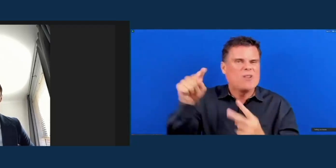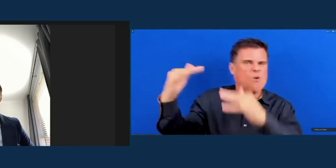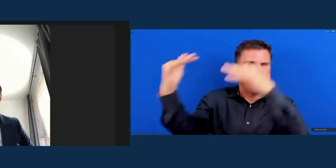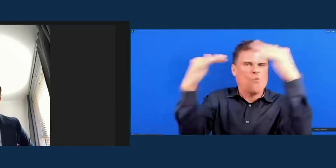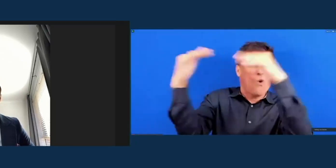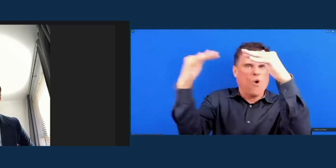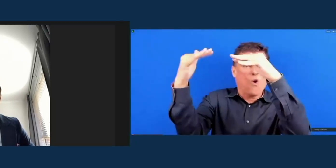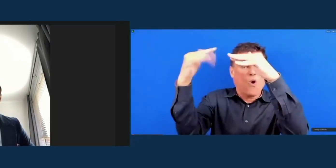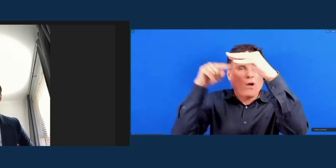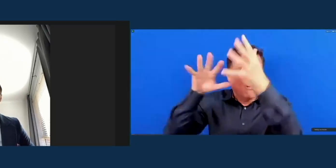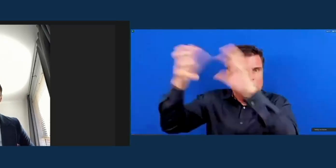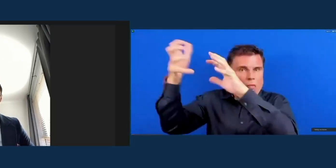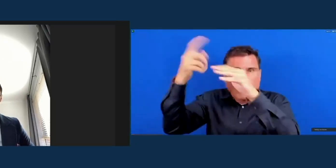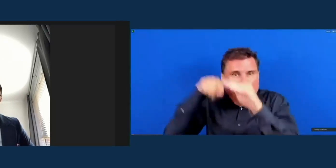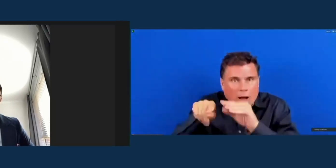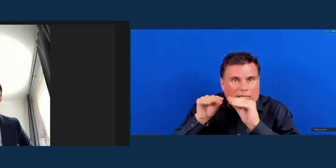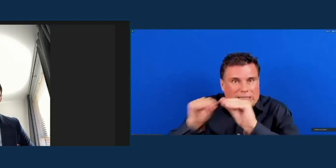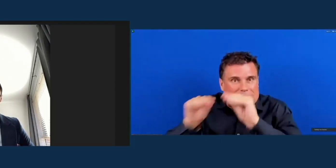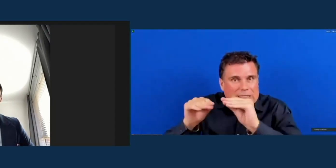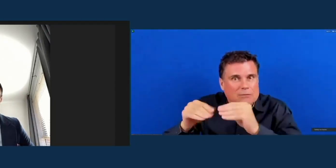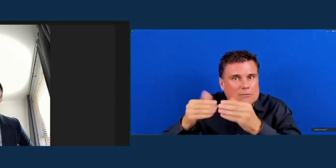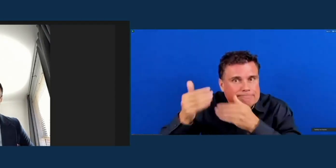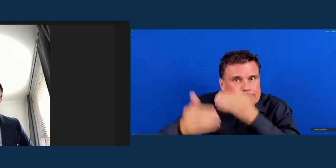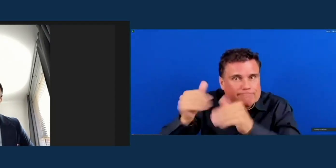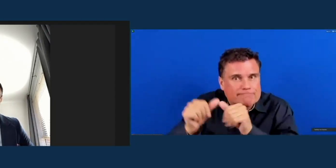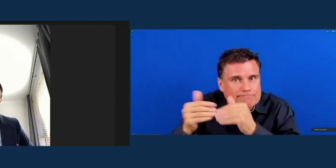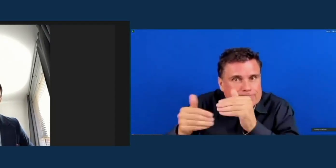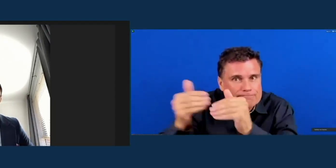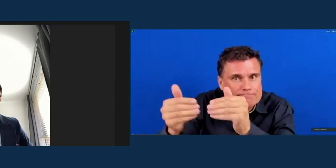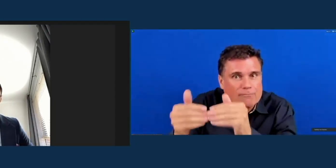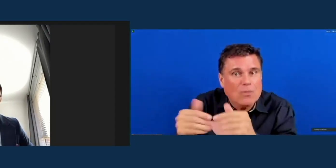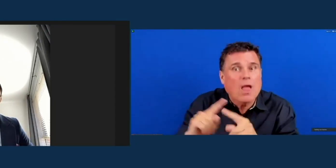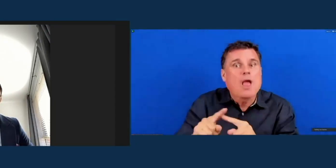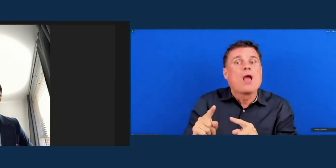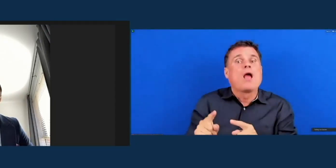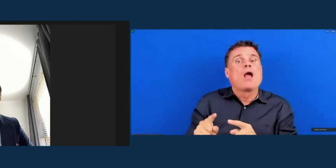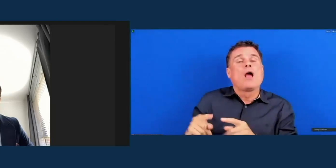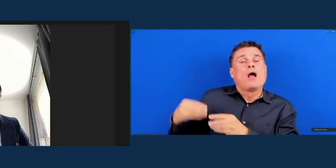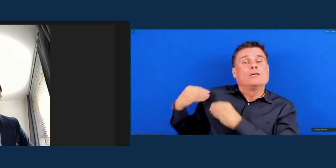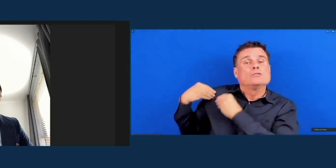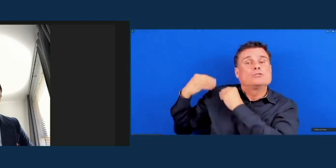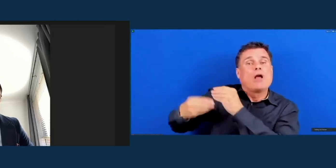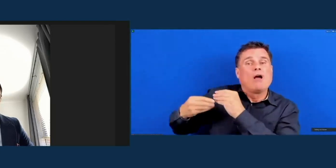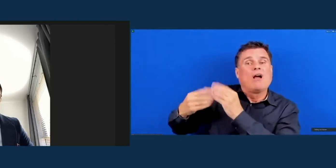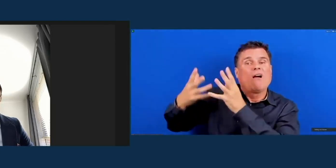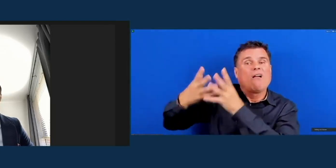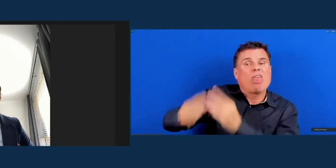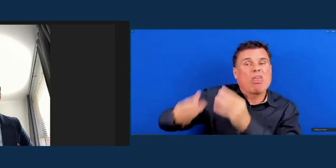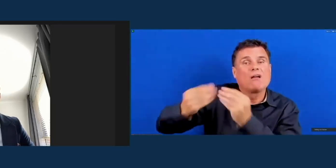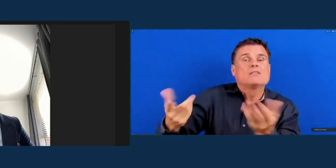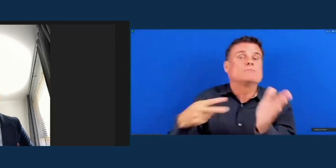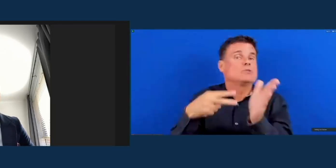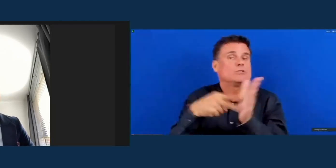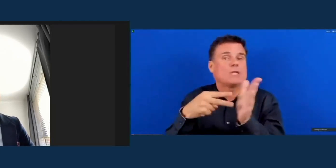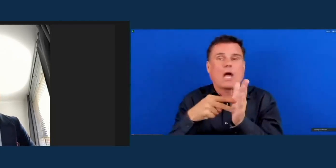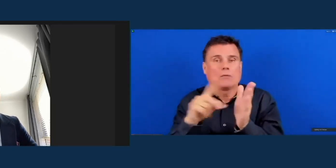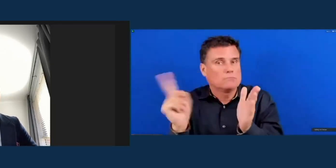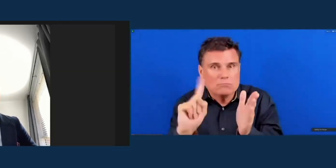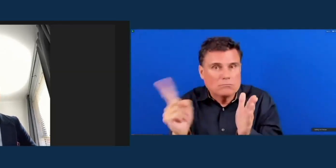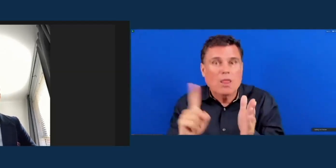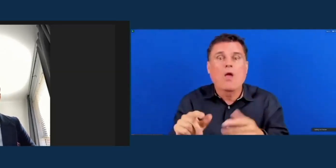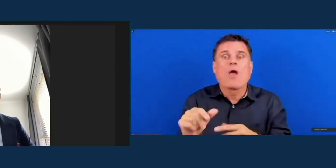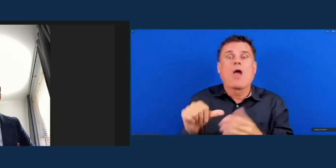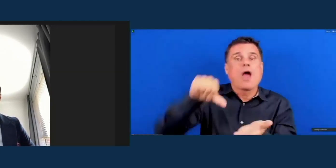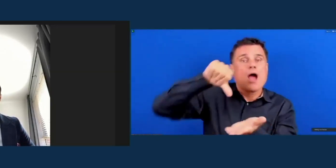#NoGenerationLost, an effort to ensure children affected by the crises in Syria and Iraq have access to education,